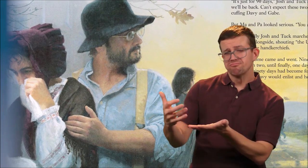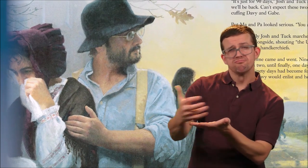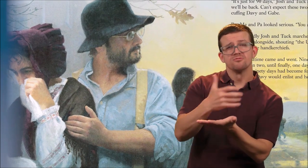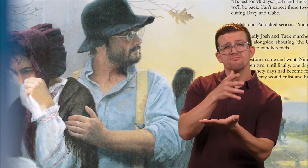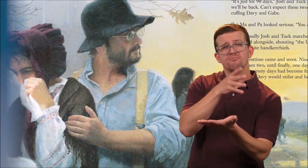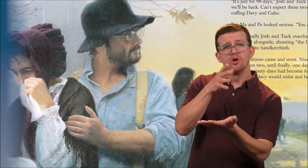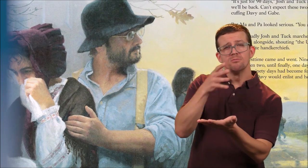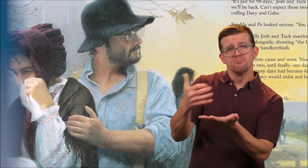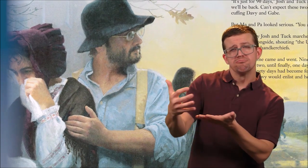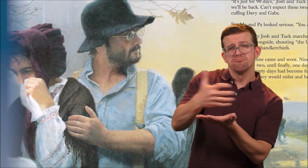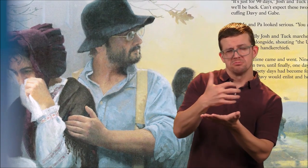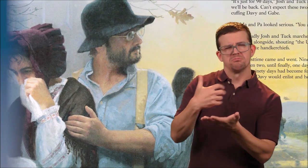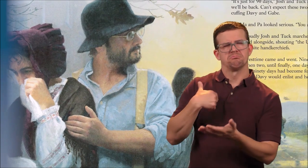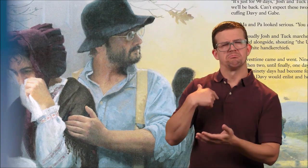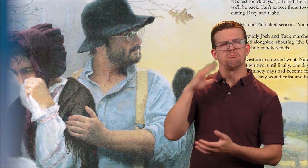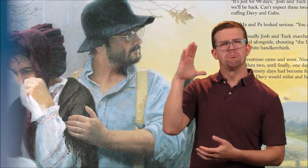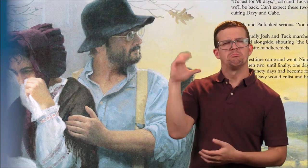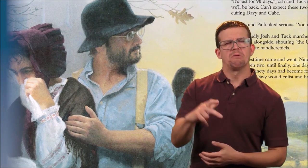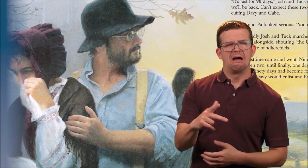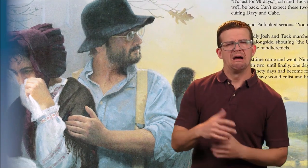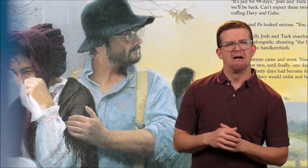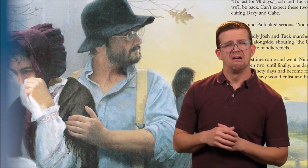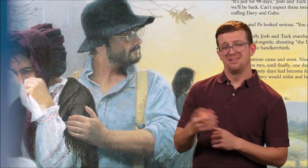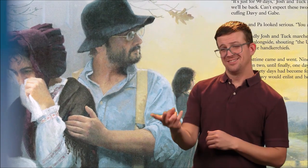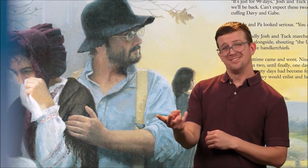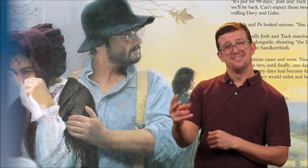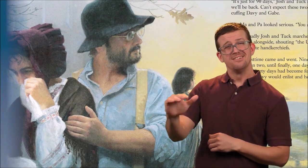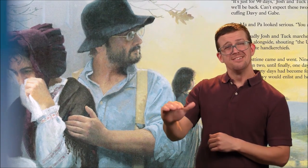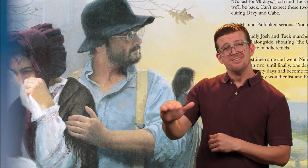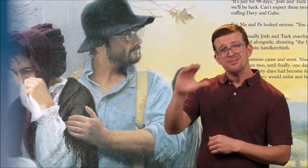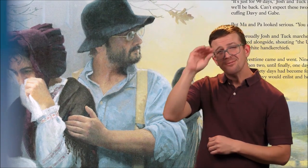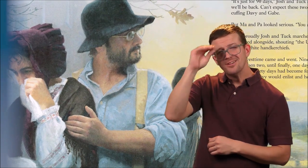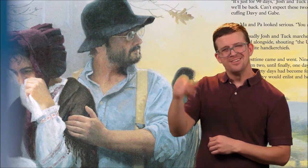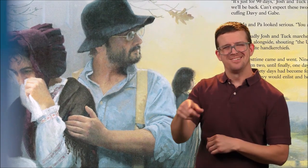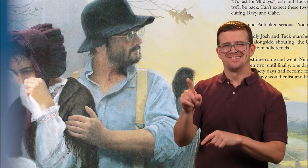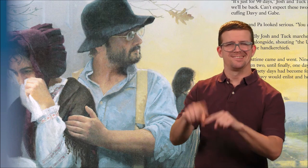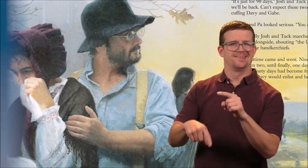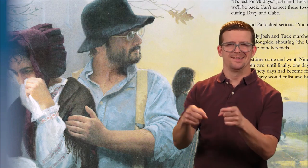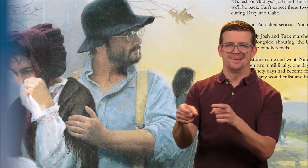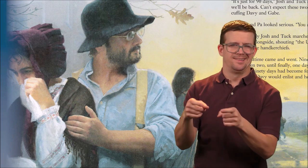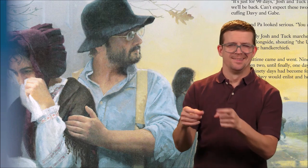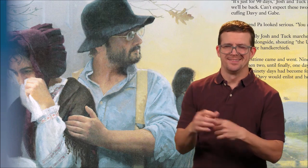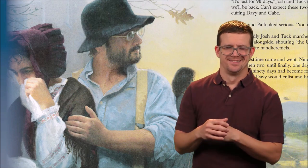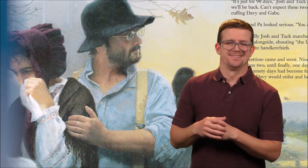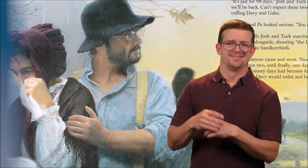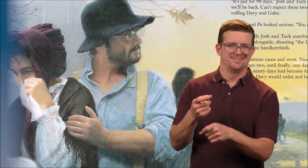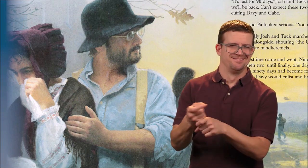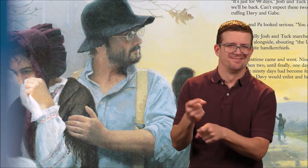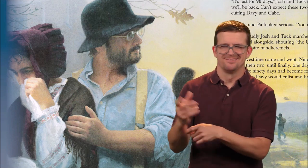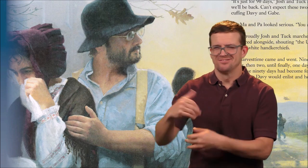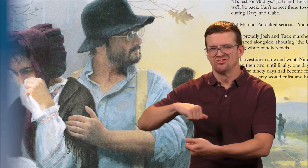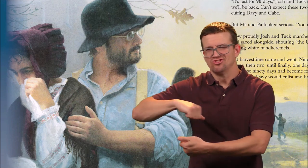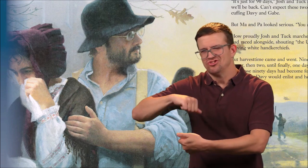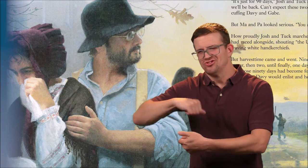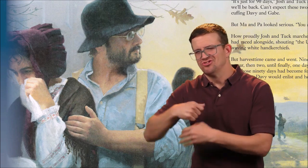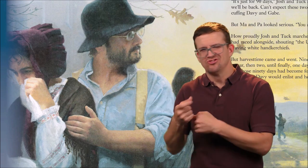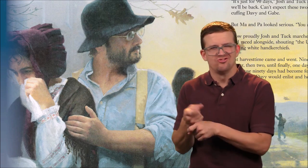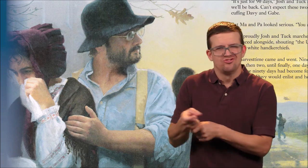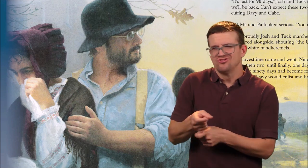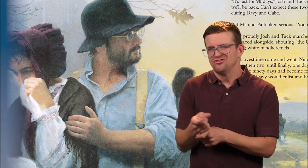harvest time, we'll be back. Can't expect these 2 little runts to handle it," they joked, playfully